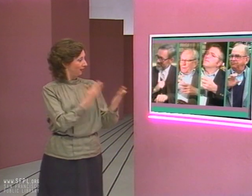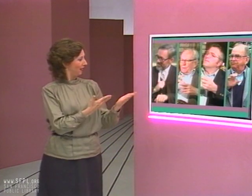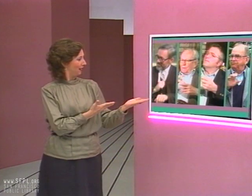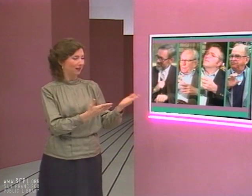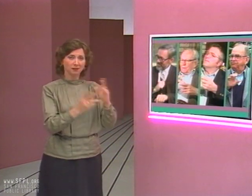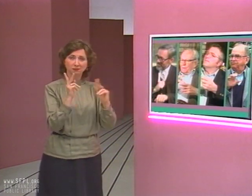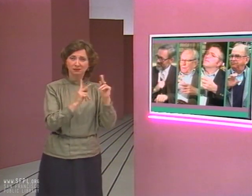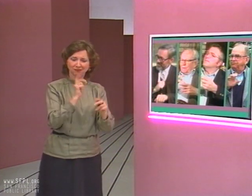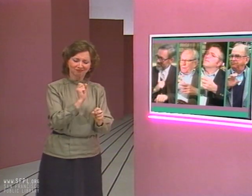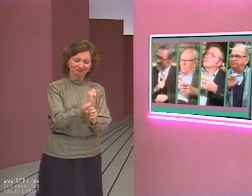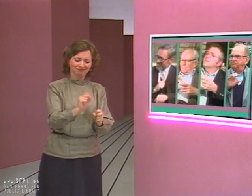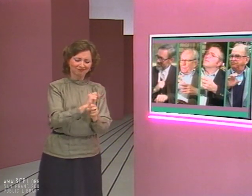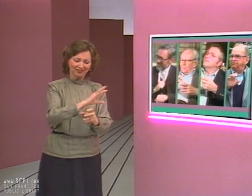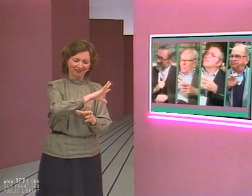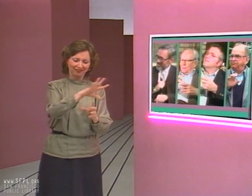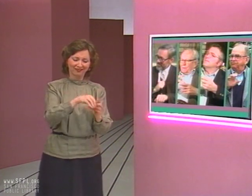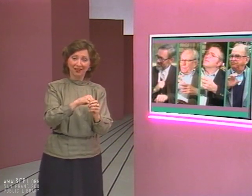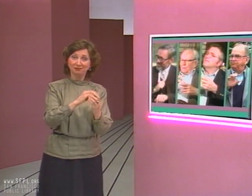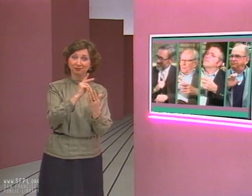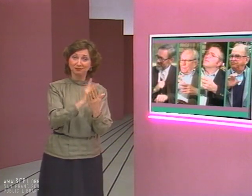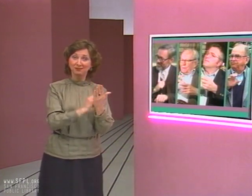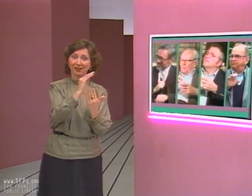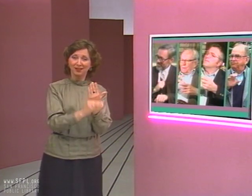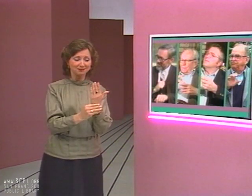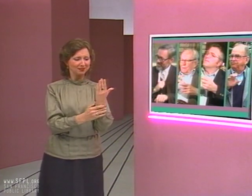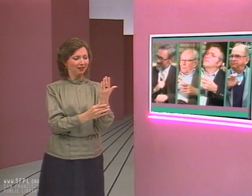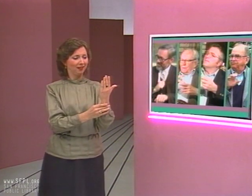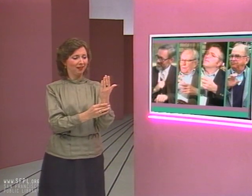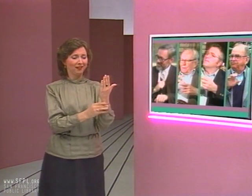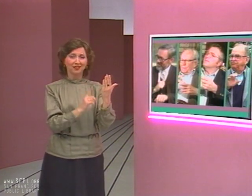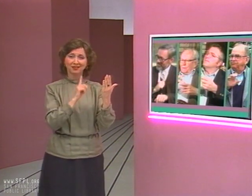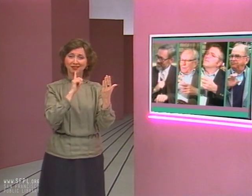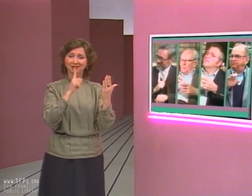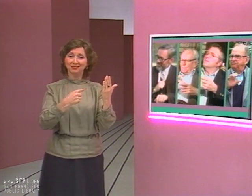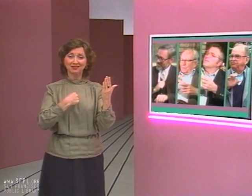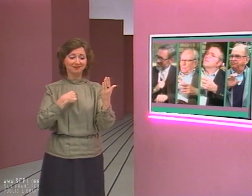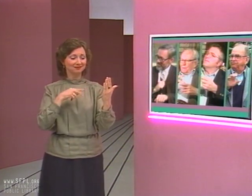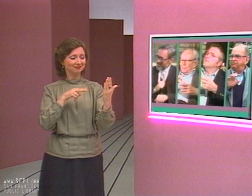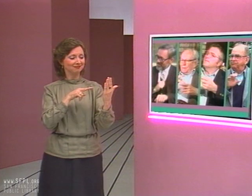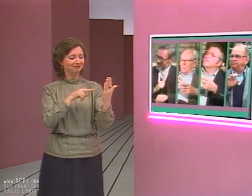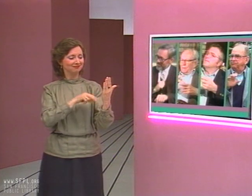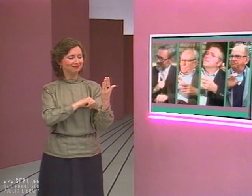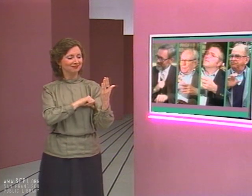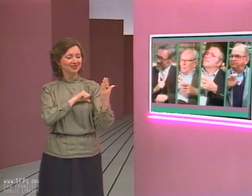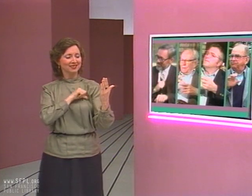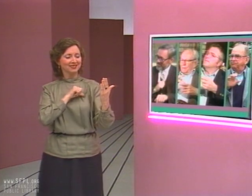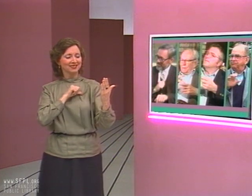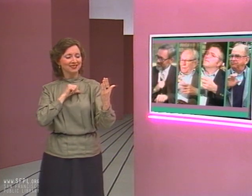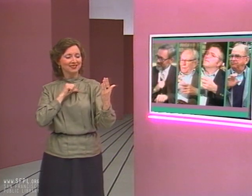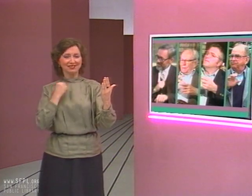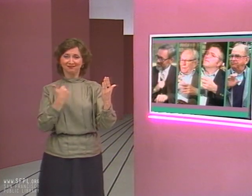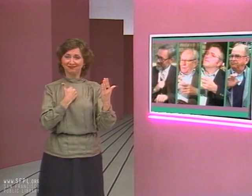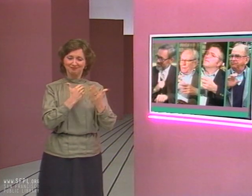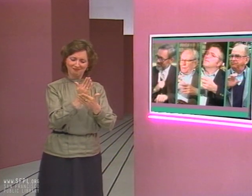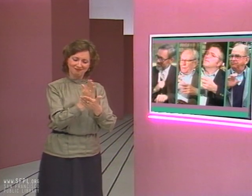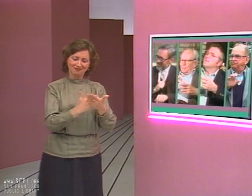I'd like to thank everyone who participated in the creation of this program. Seeing all of this has made me proud to be a part of